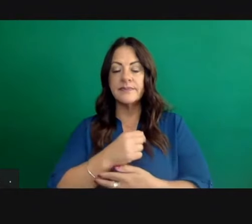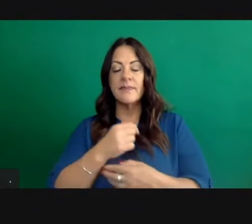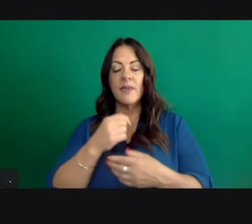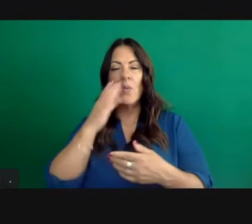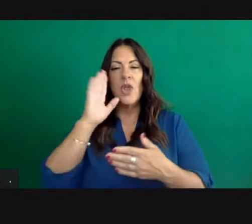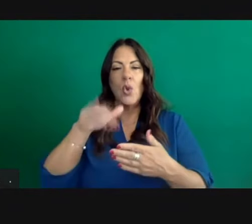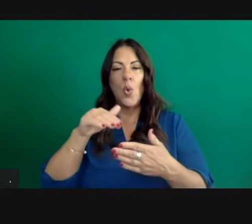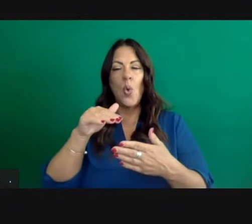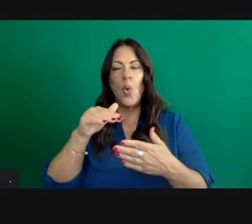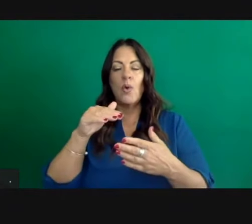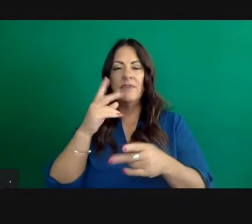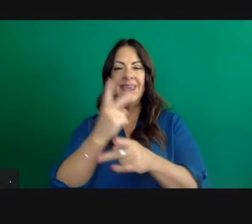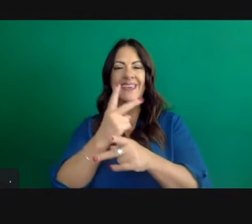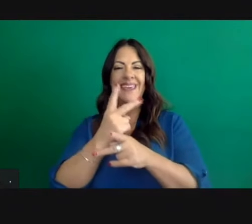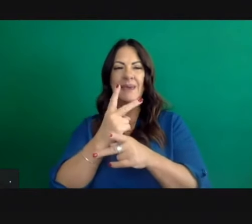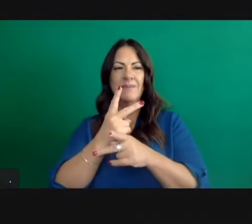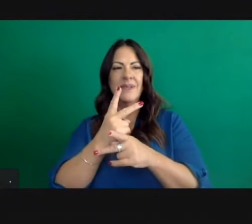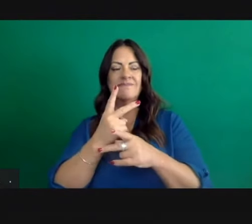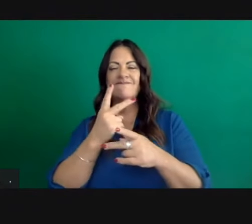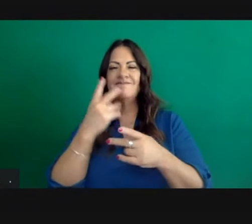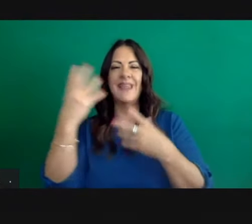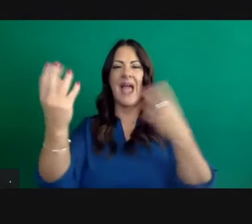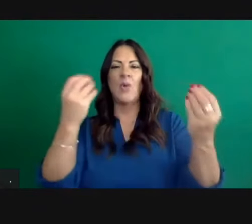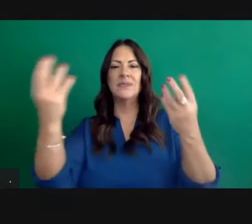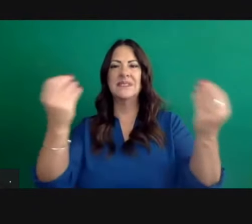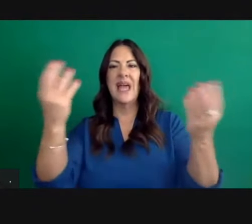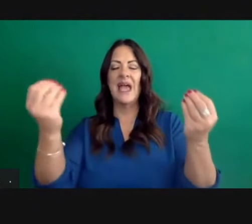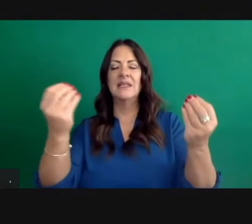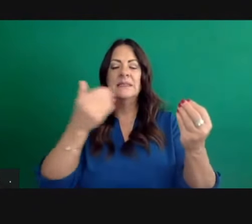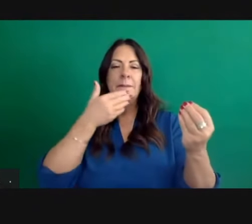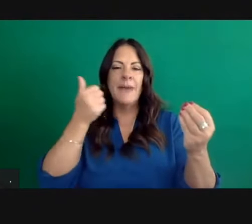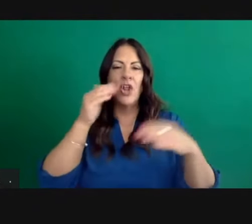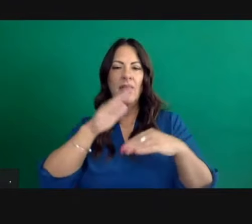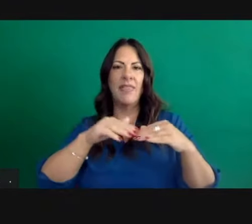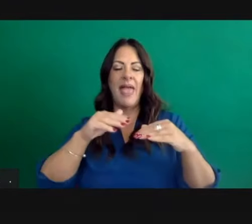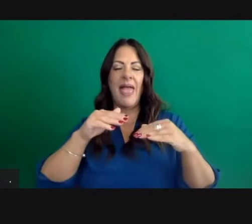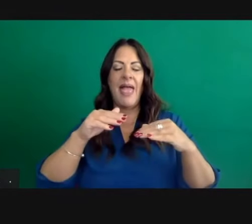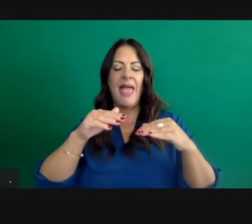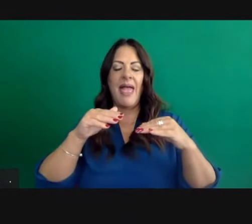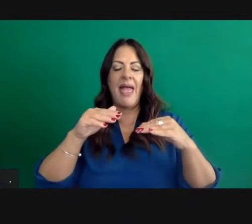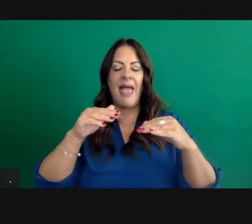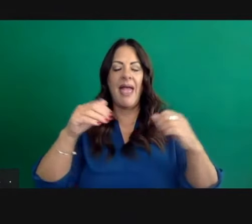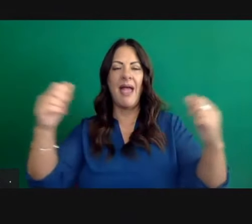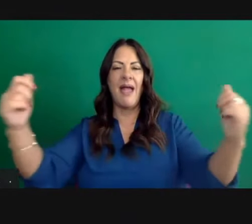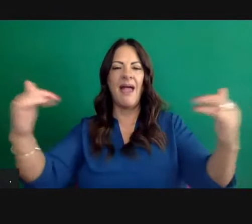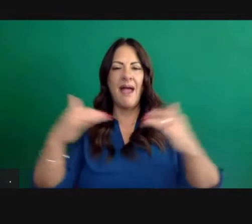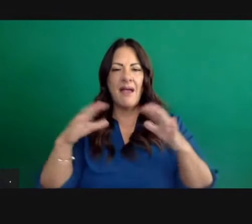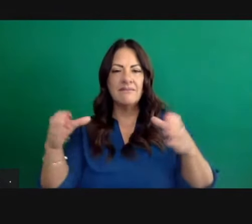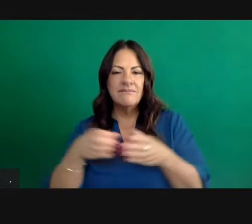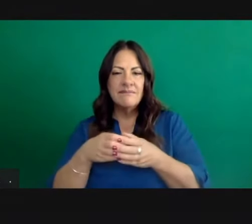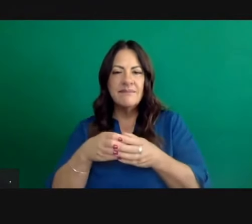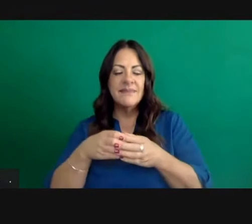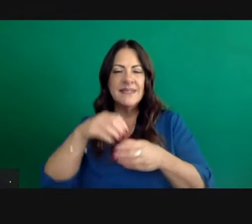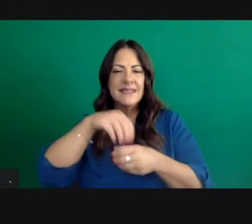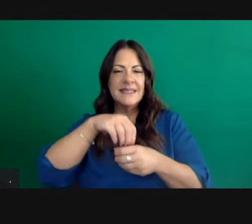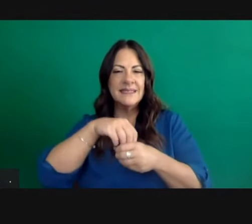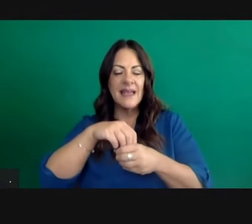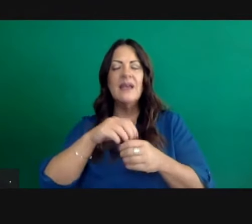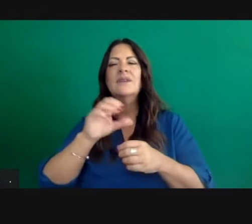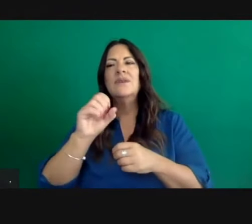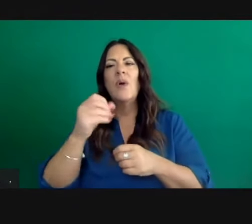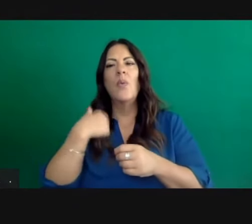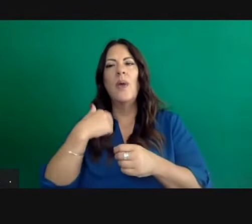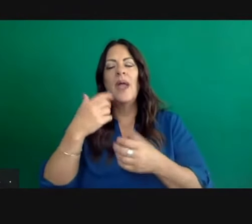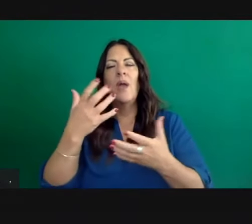having as many things outside as possible really does make a difference. So I think our approach to keeping